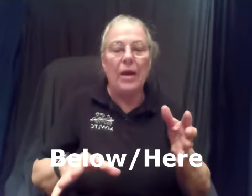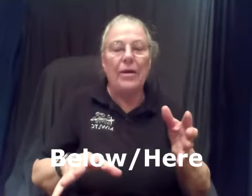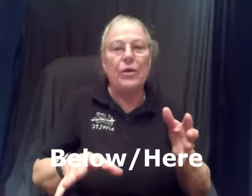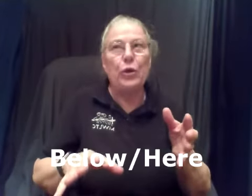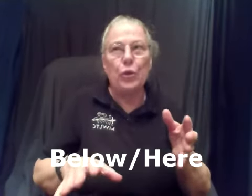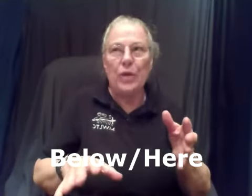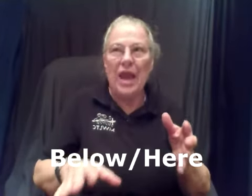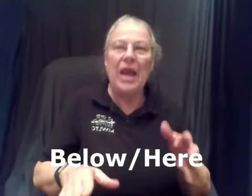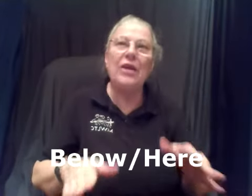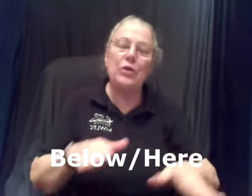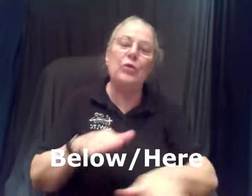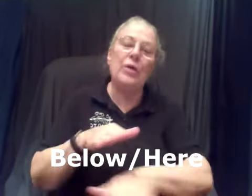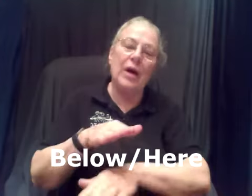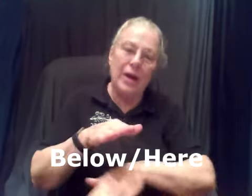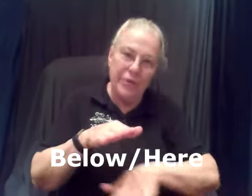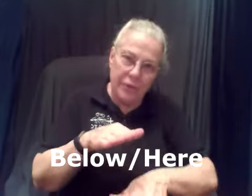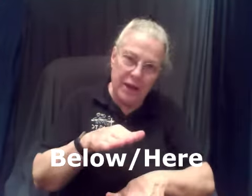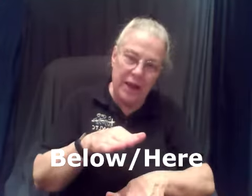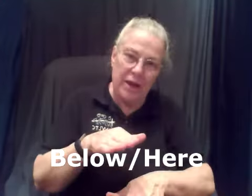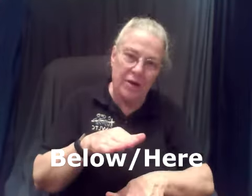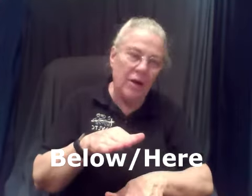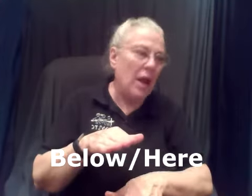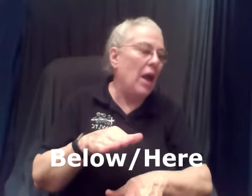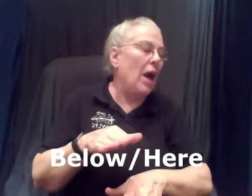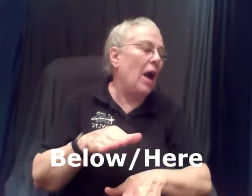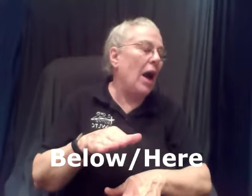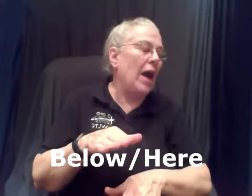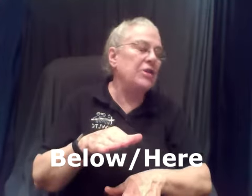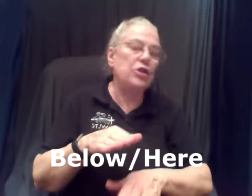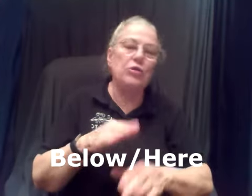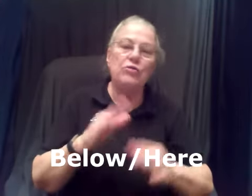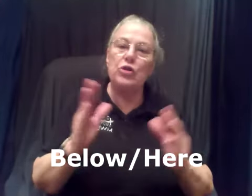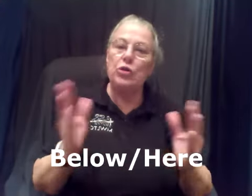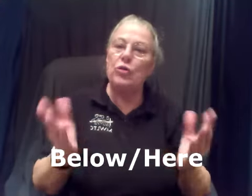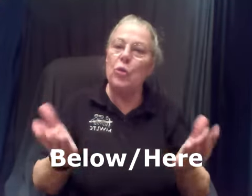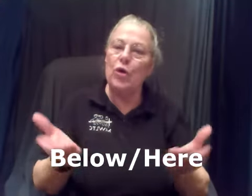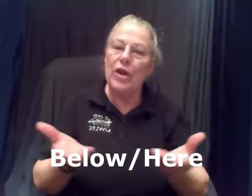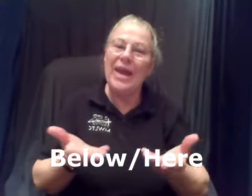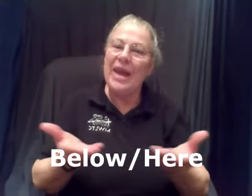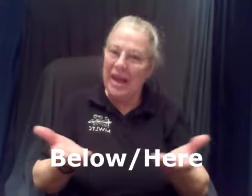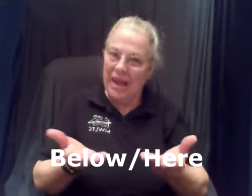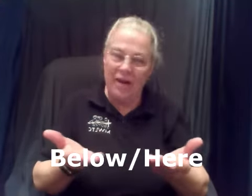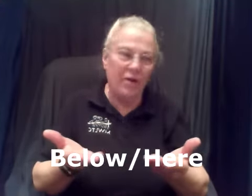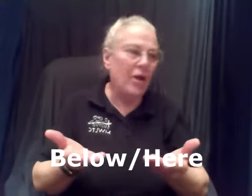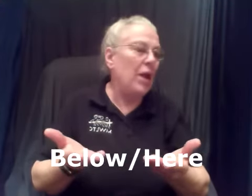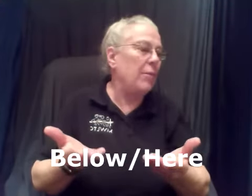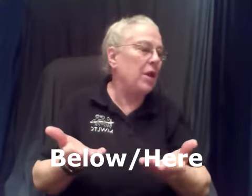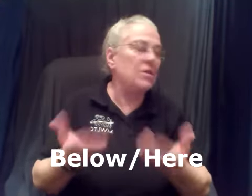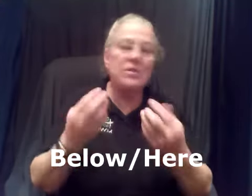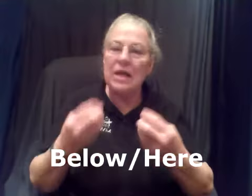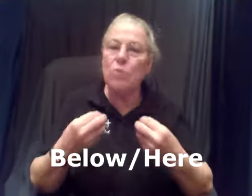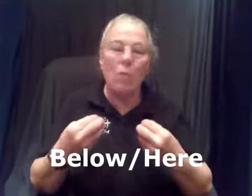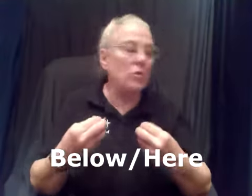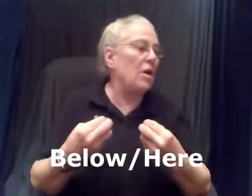You can do under here. I choose to do the word here because that's what we're talking